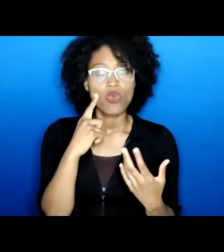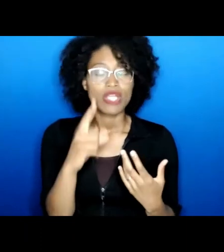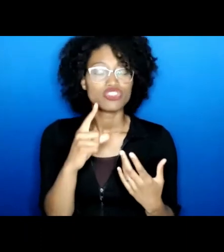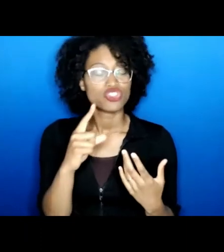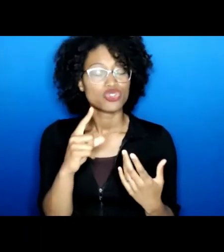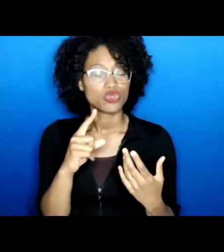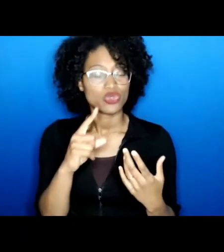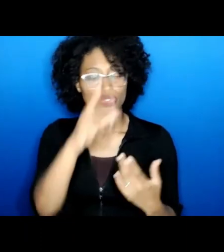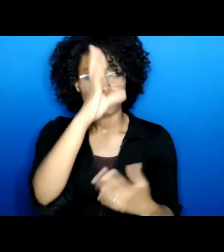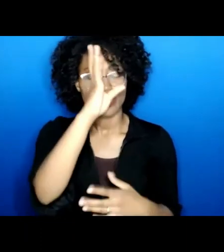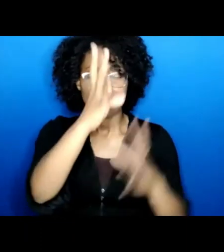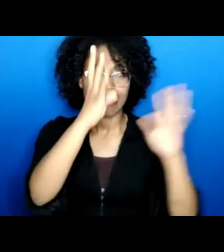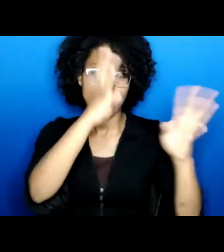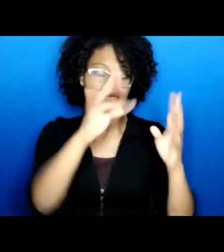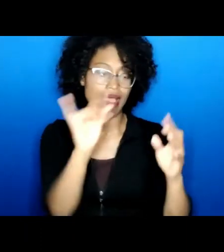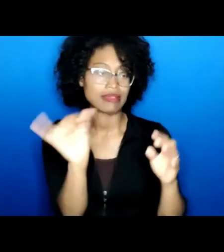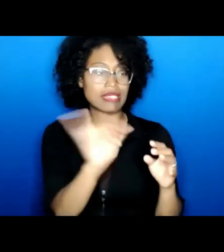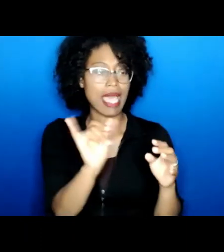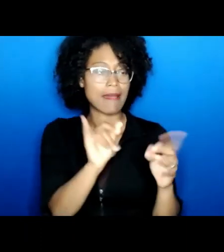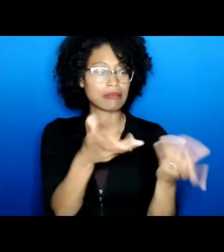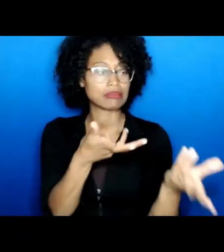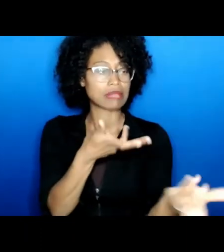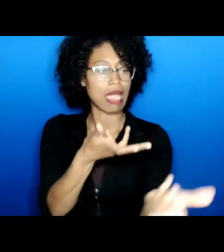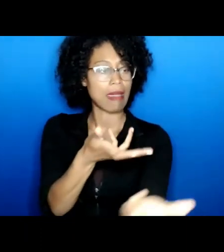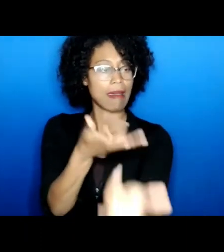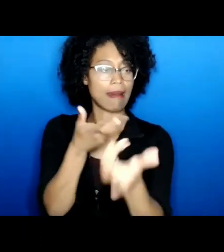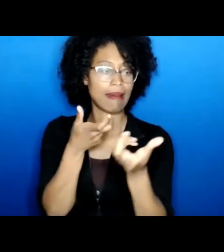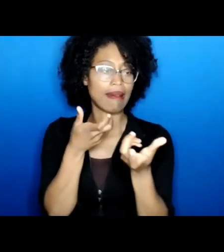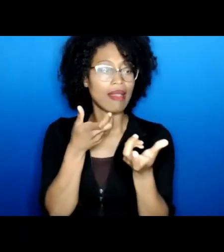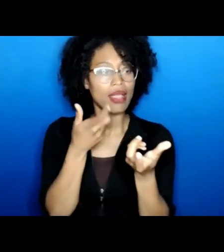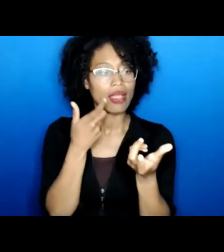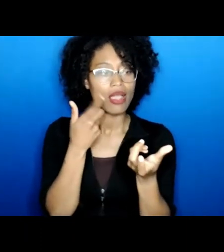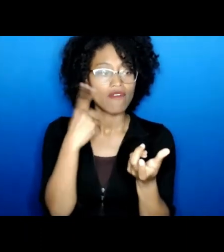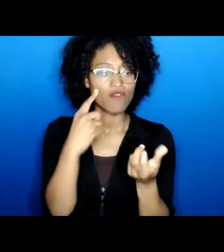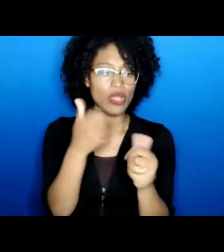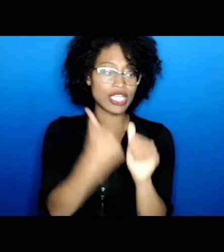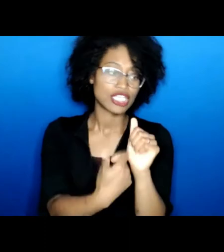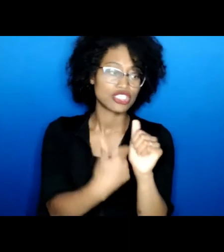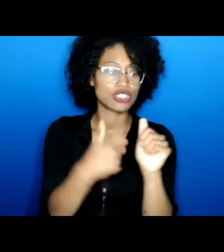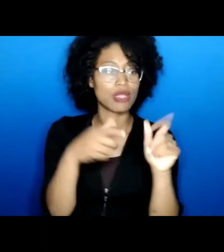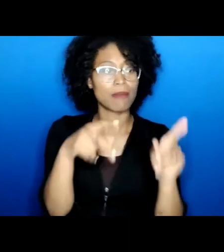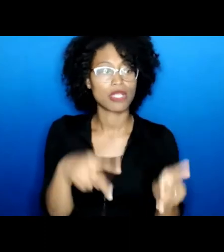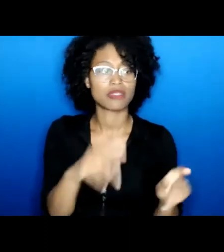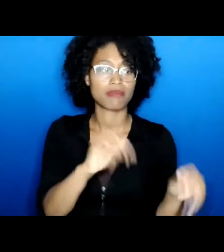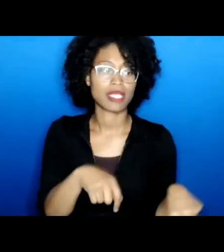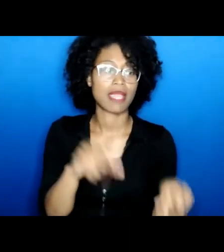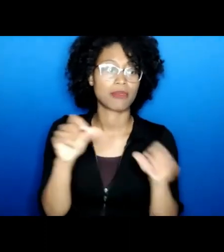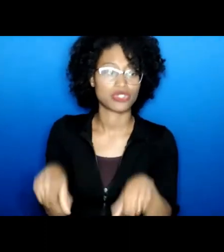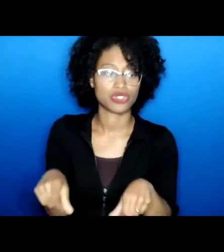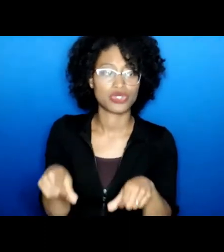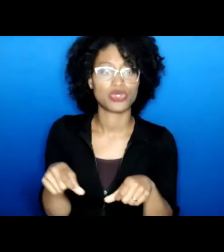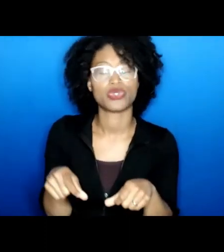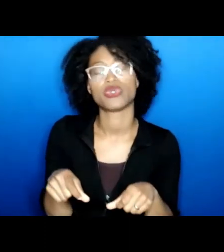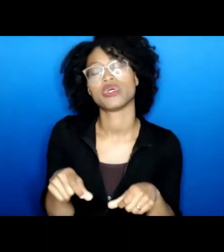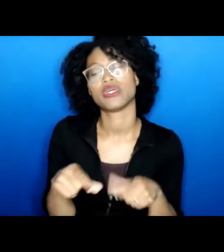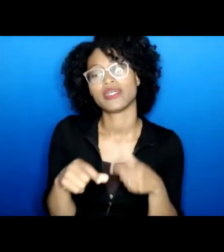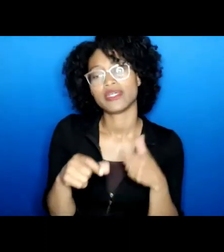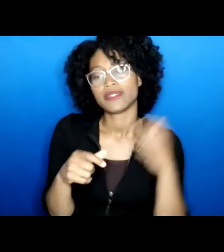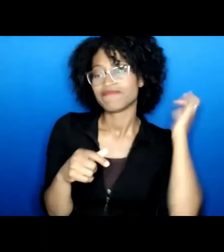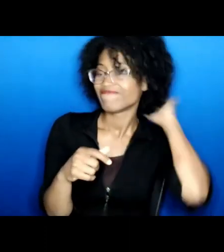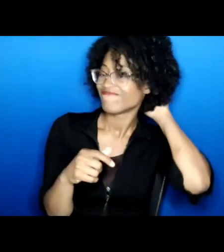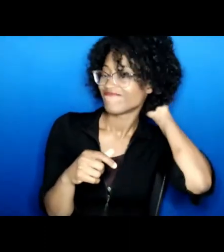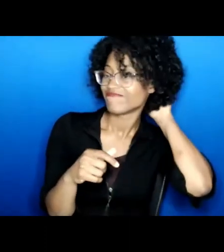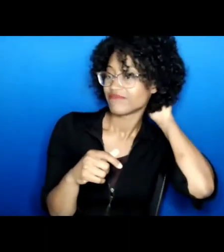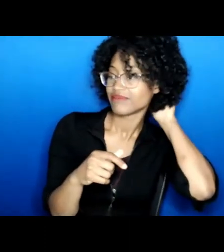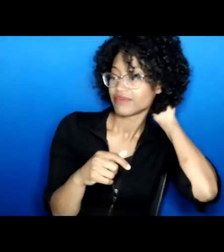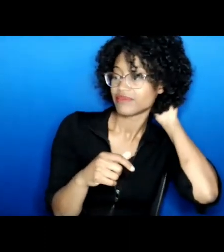interaction without each person being able to control individually the questions that might be asked. I saw that